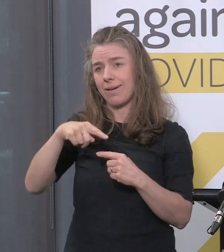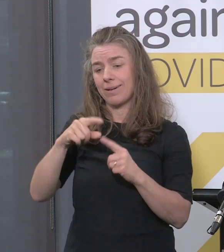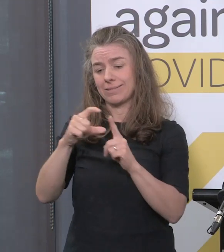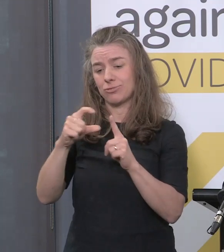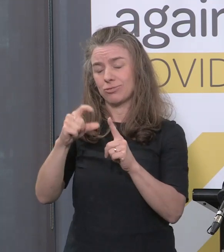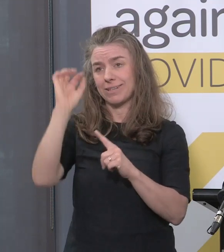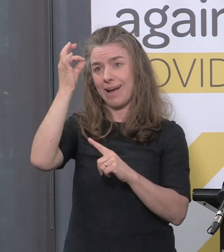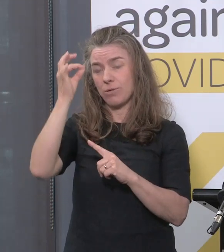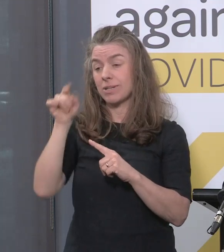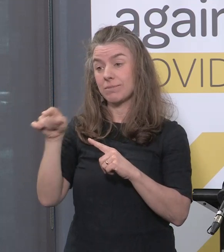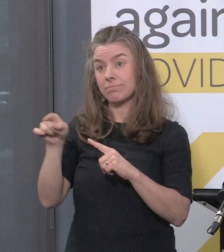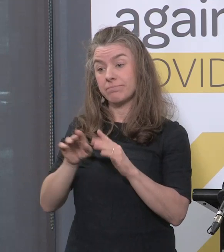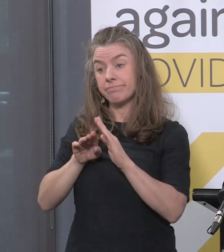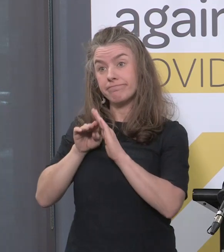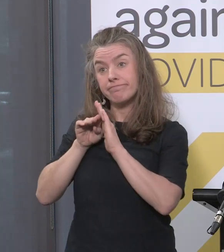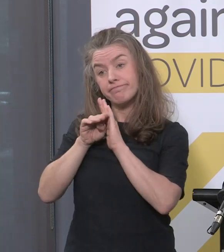stable.